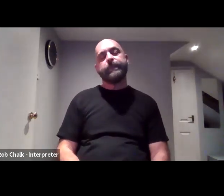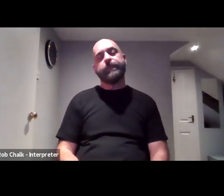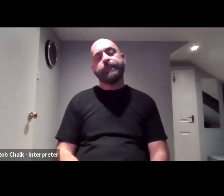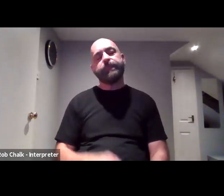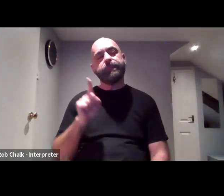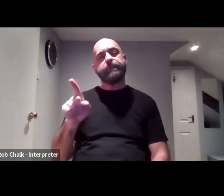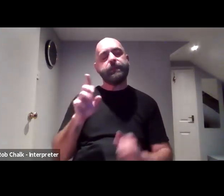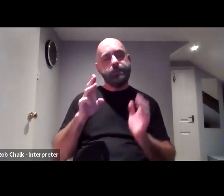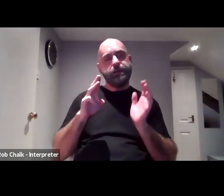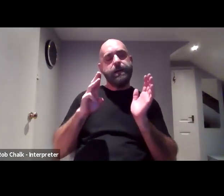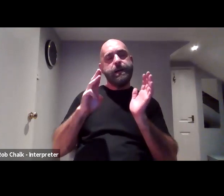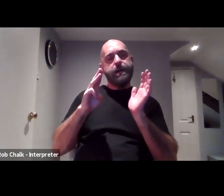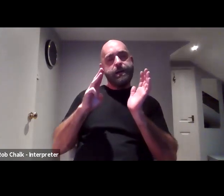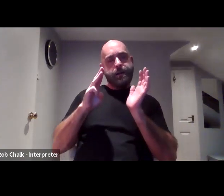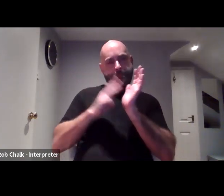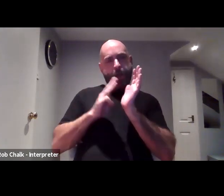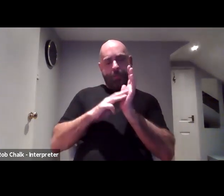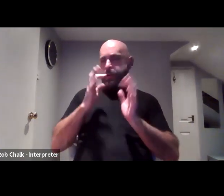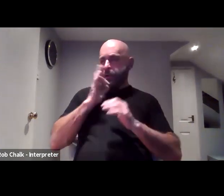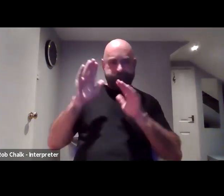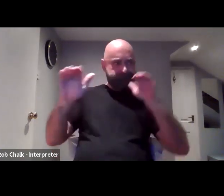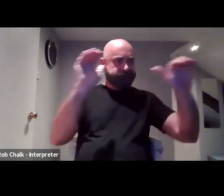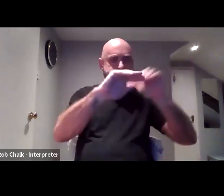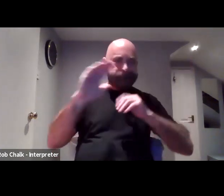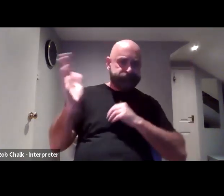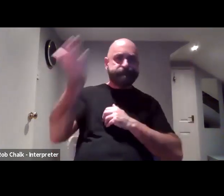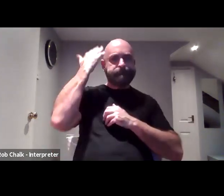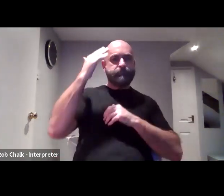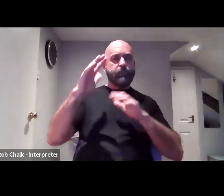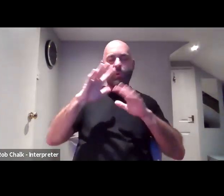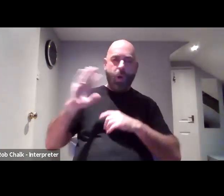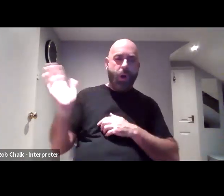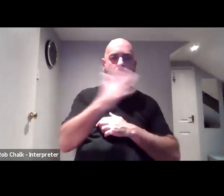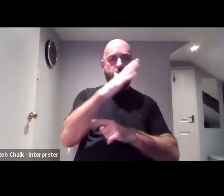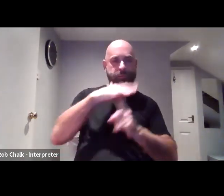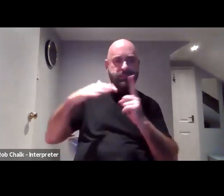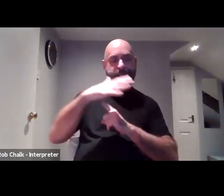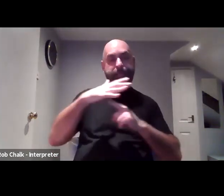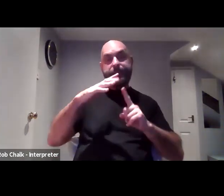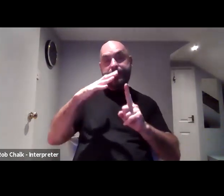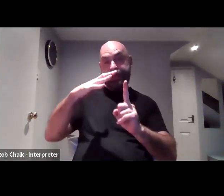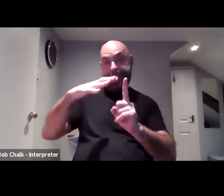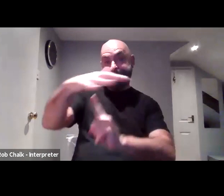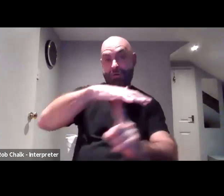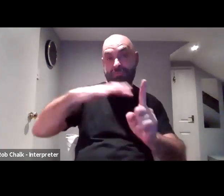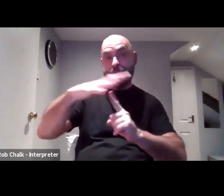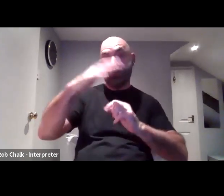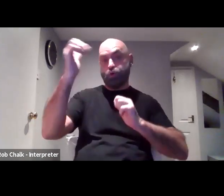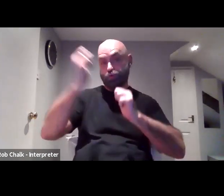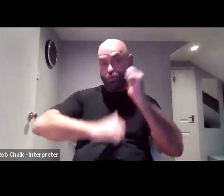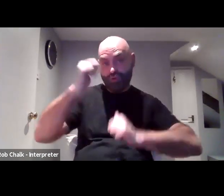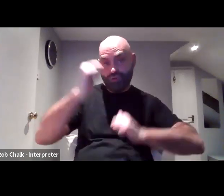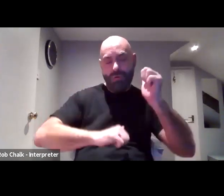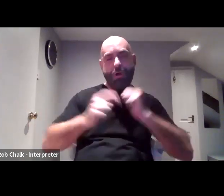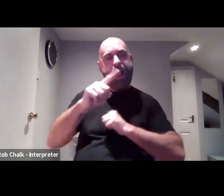He has called for universal action across the whole of society, including environmental, structural,